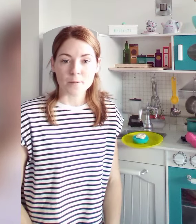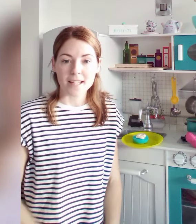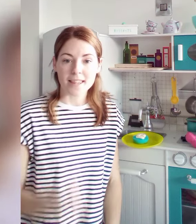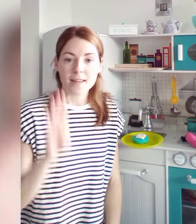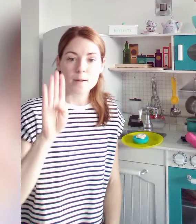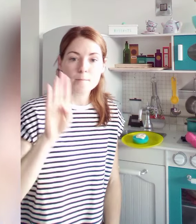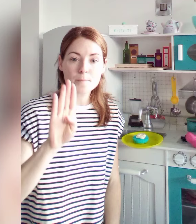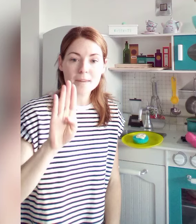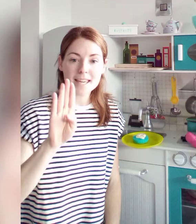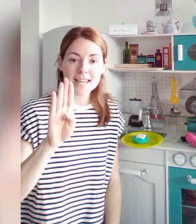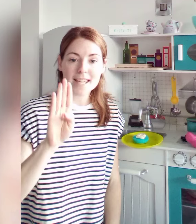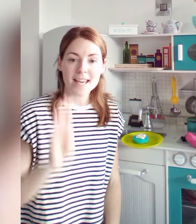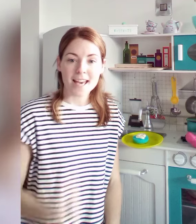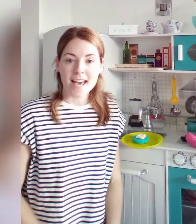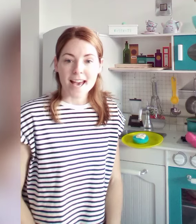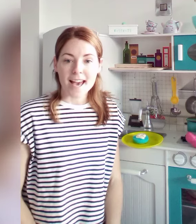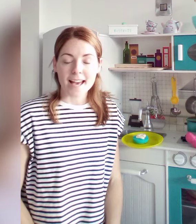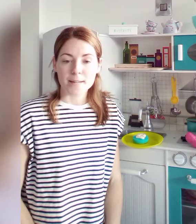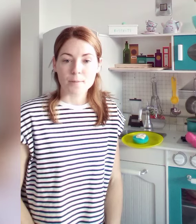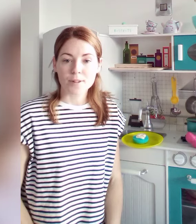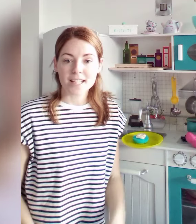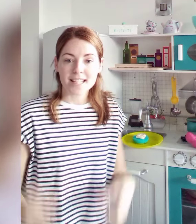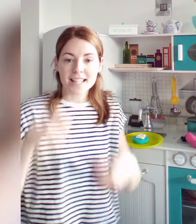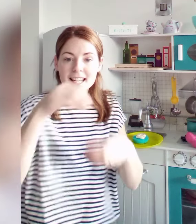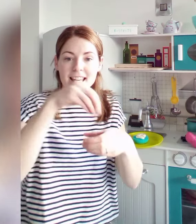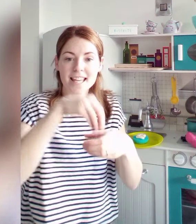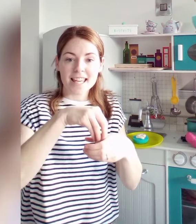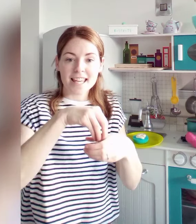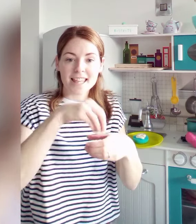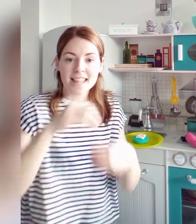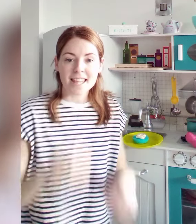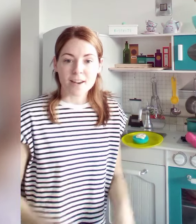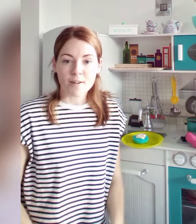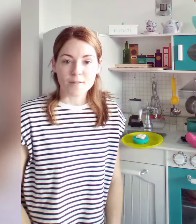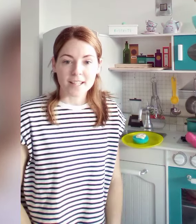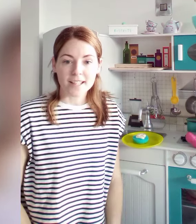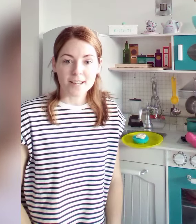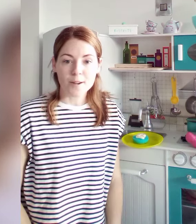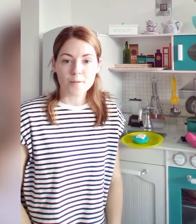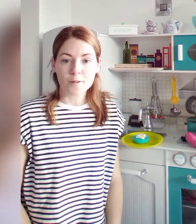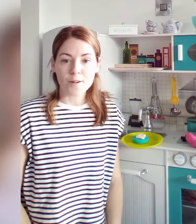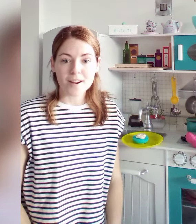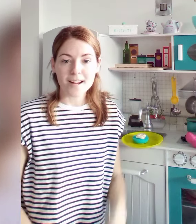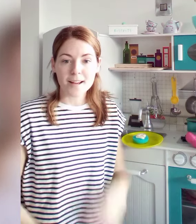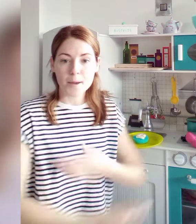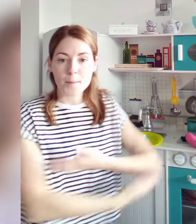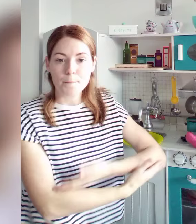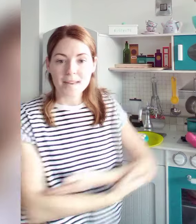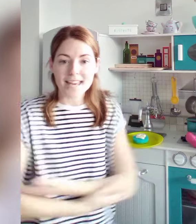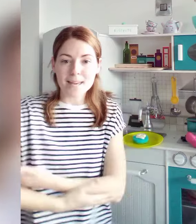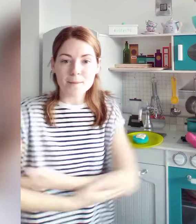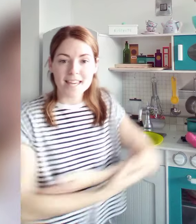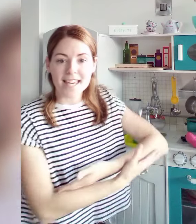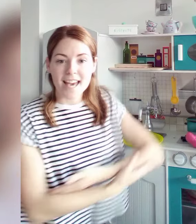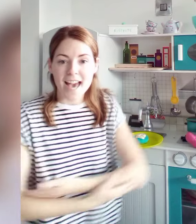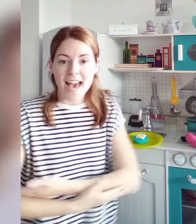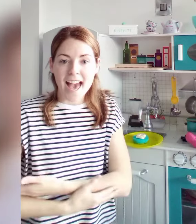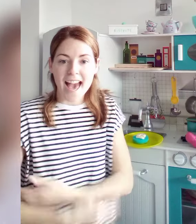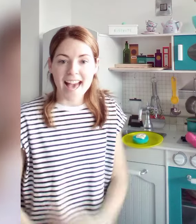with B and put it in the oven for baby